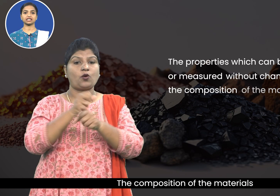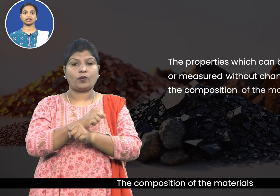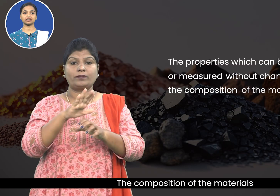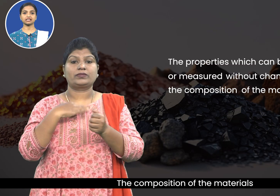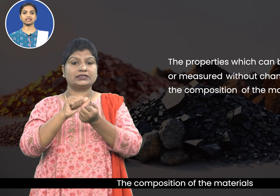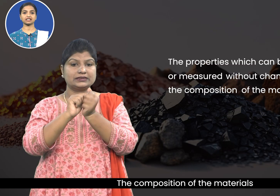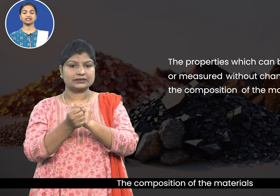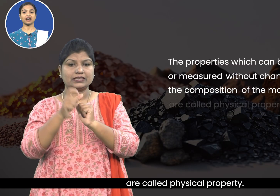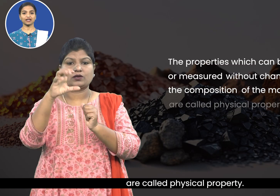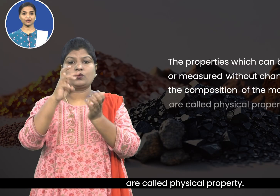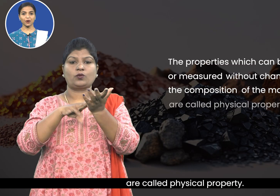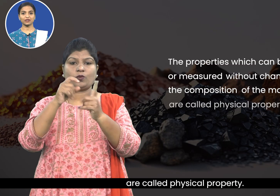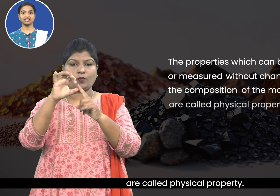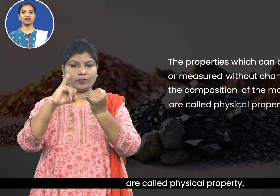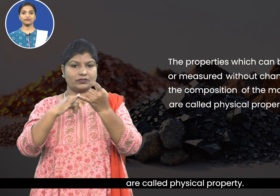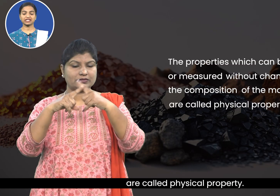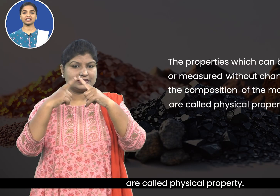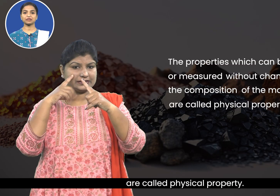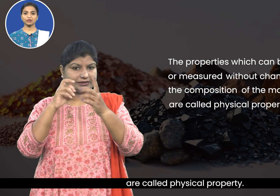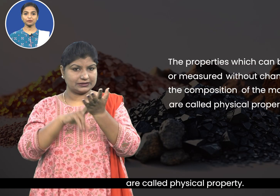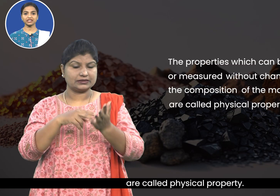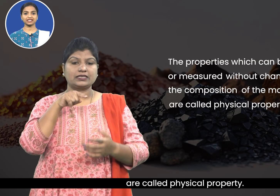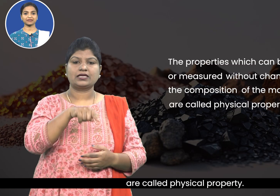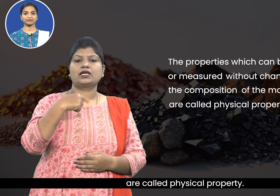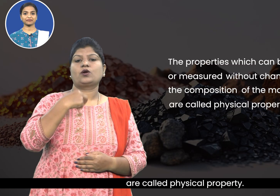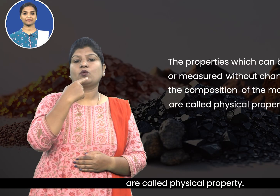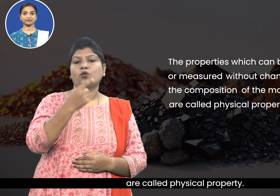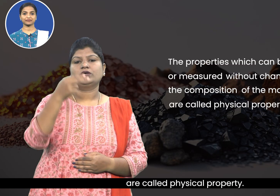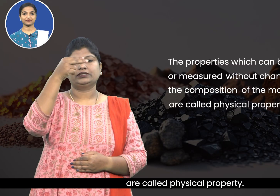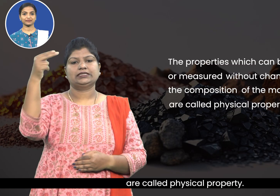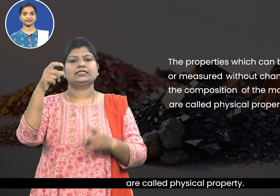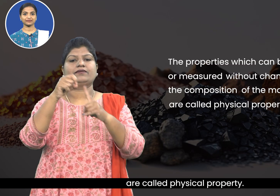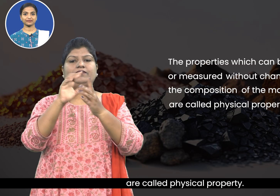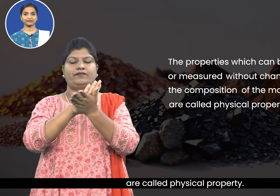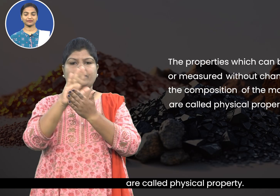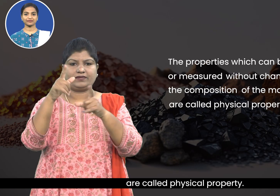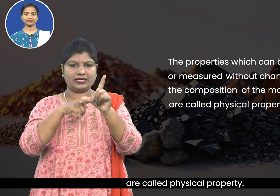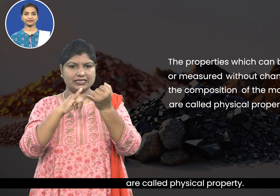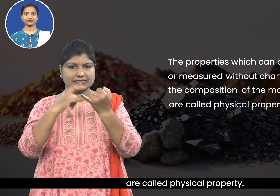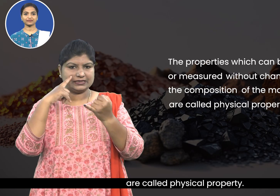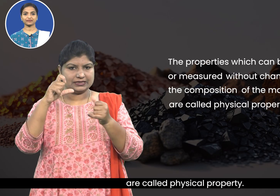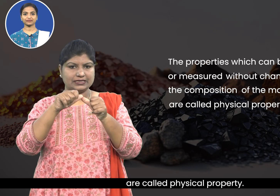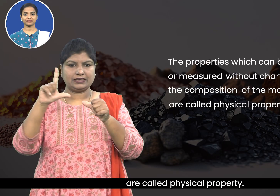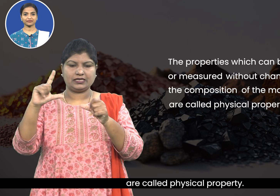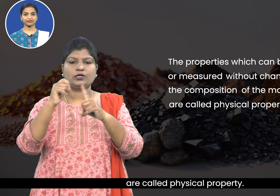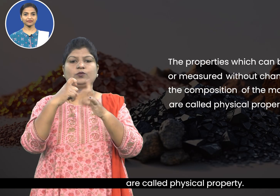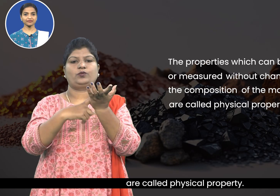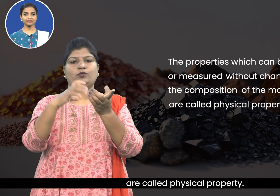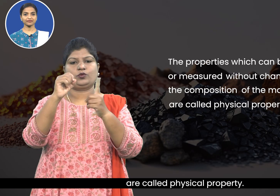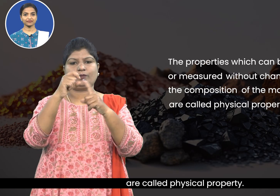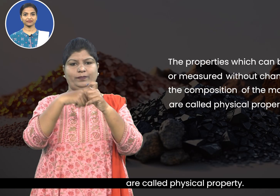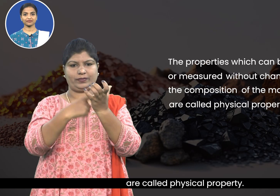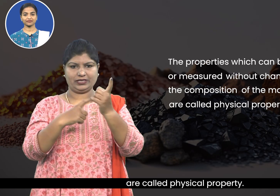the materials are called physical property.